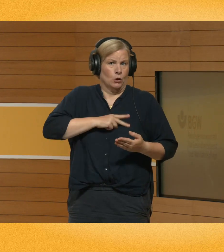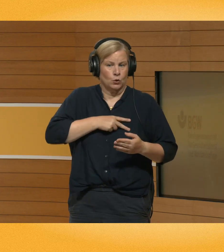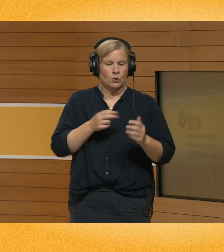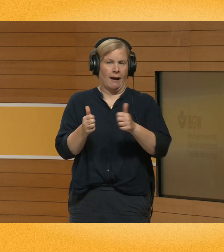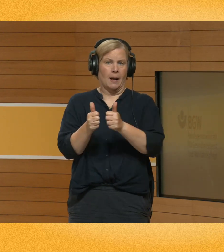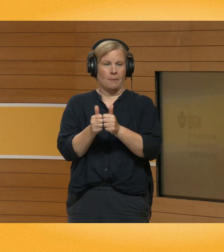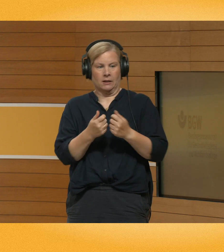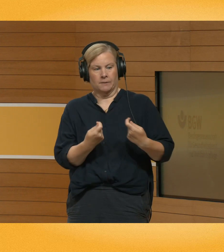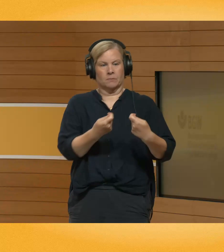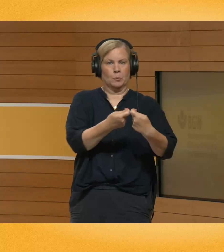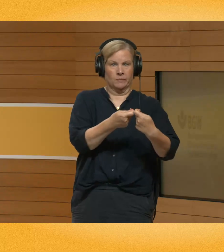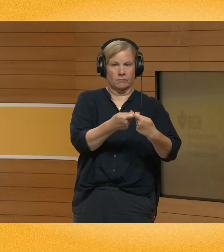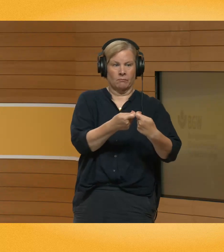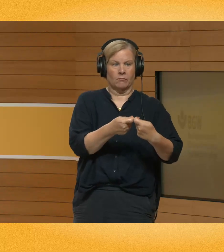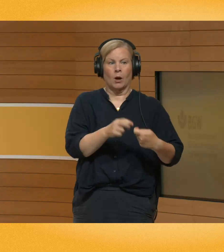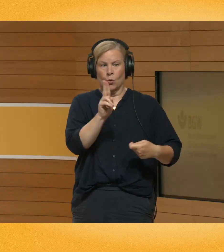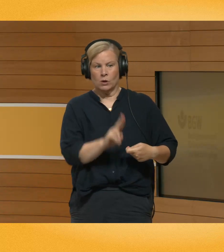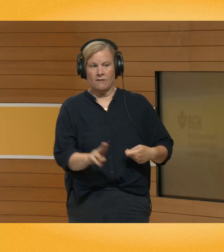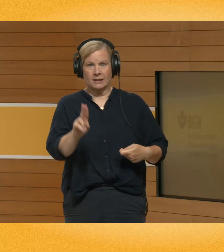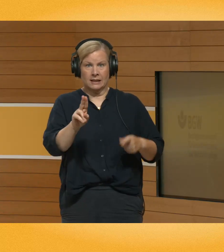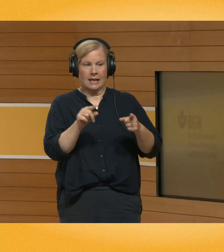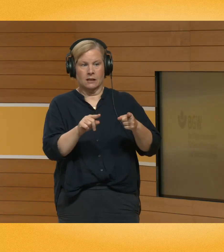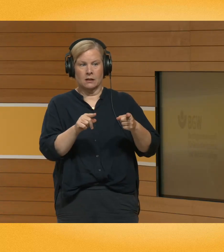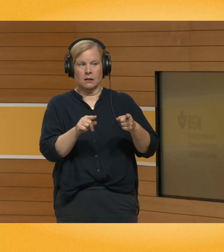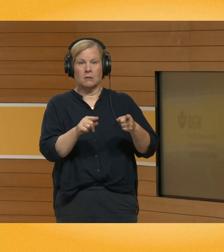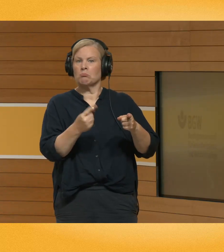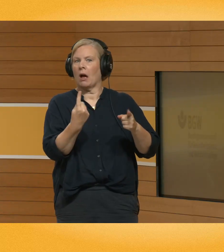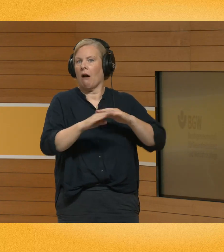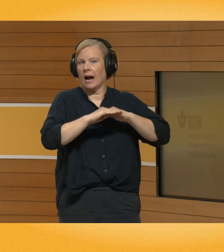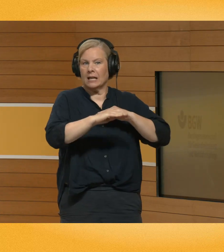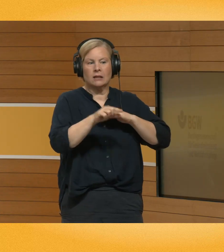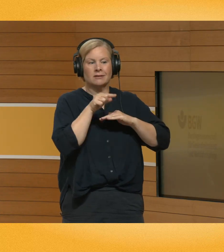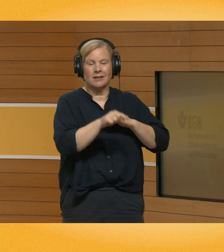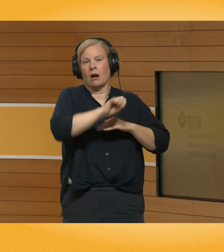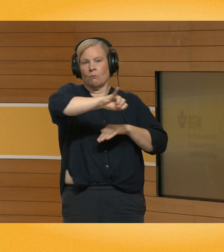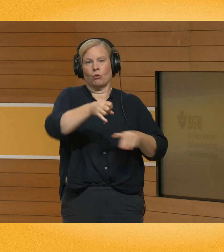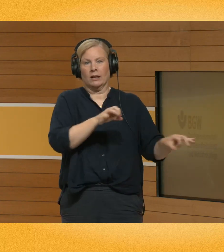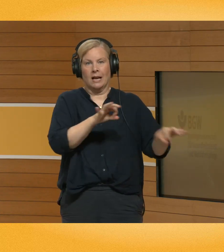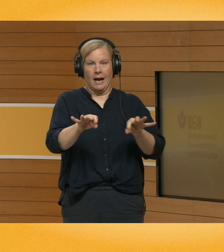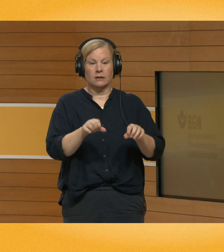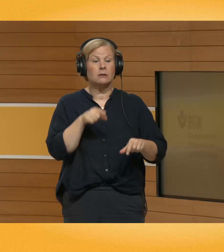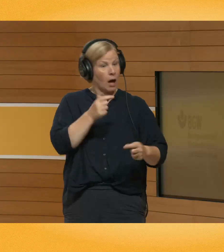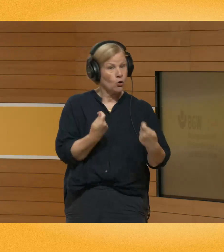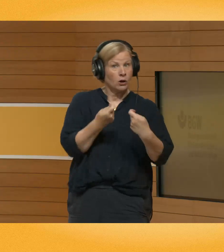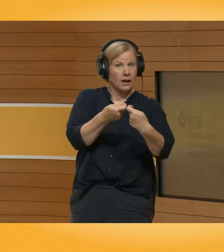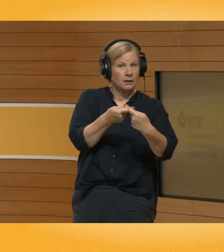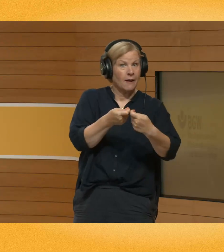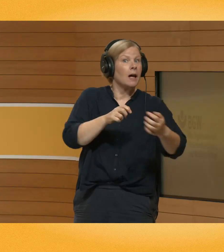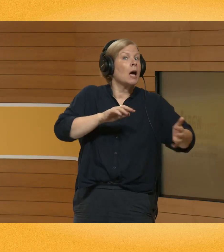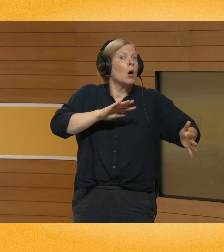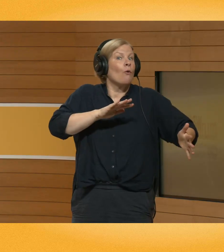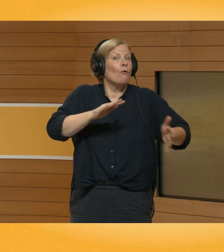and to ask them for opportunities to, for instance, work with the gap analysis tool, etc. That would be a first